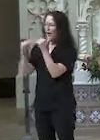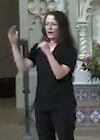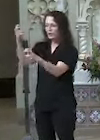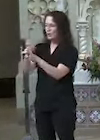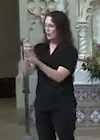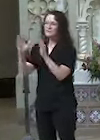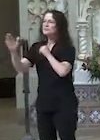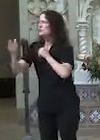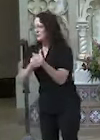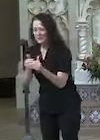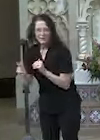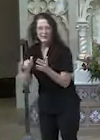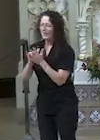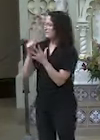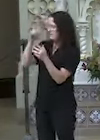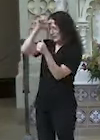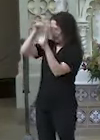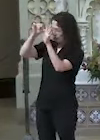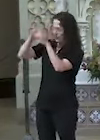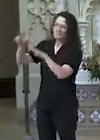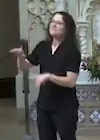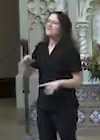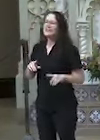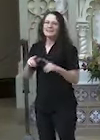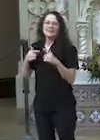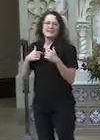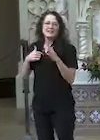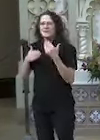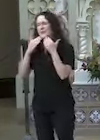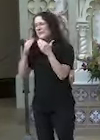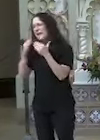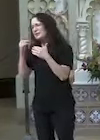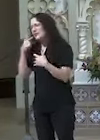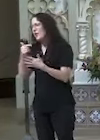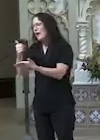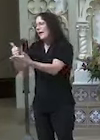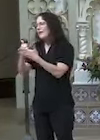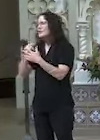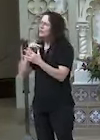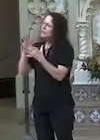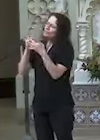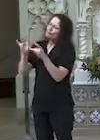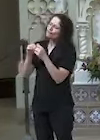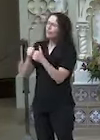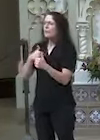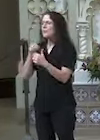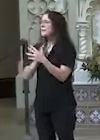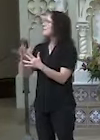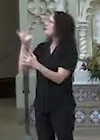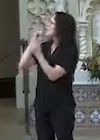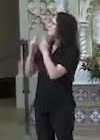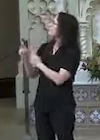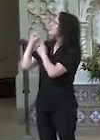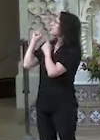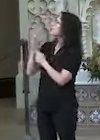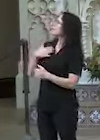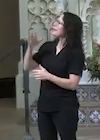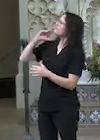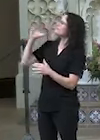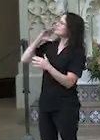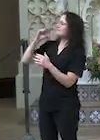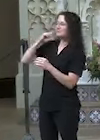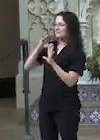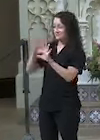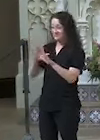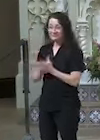Okay, so start trying for, thanks for going down memory lane with me there just for a second, okay? Do